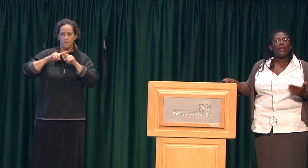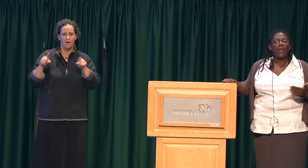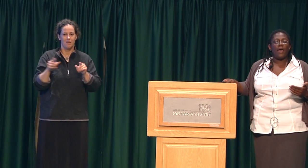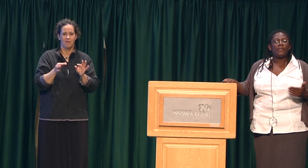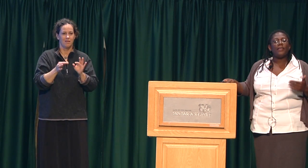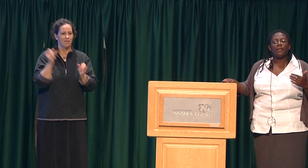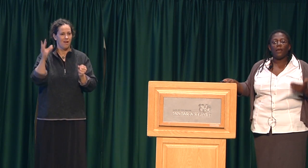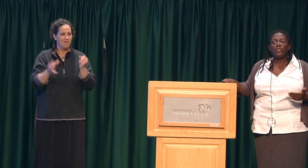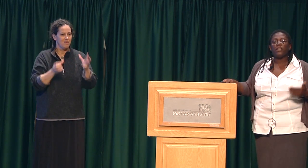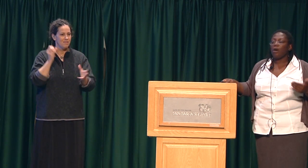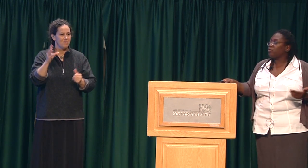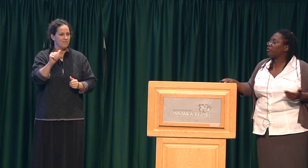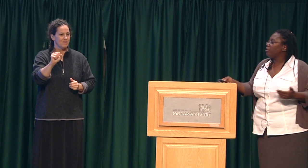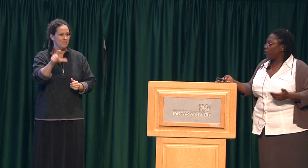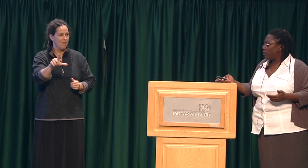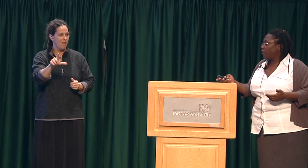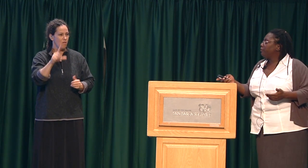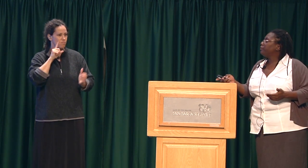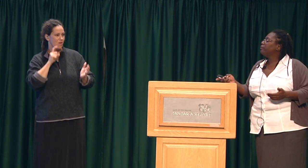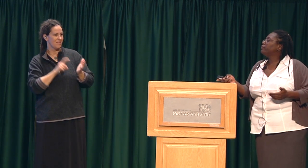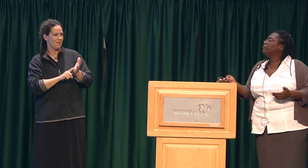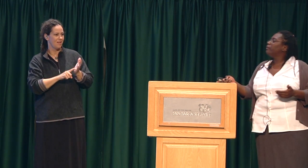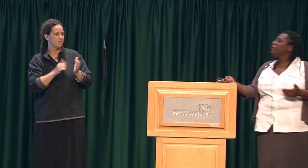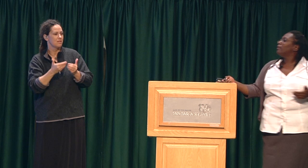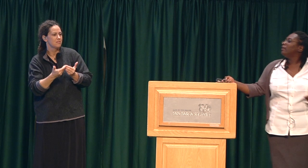not recognized as a linguistic culture.